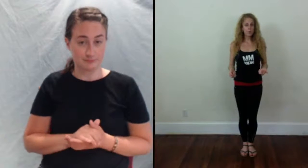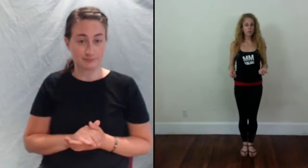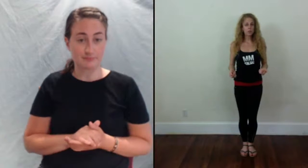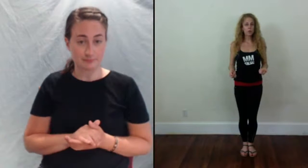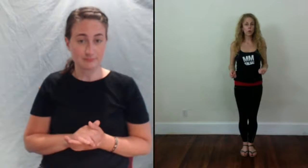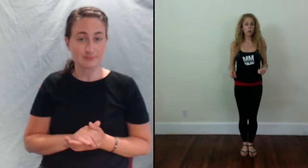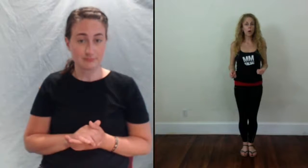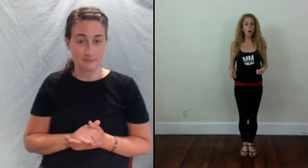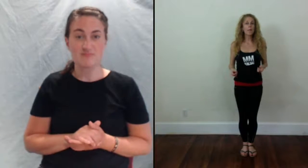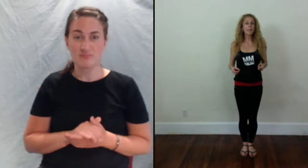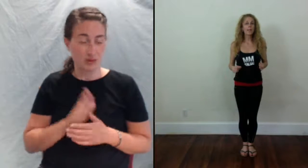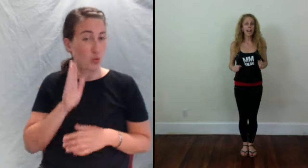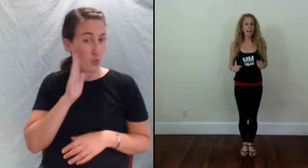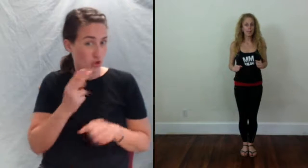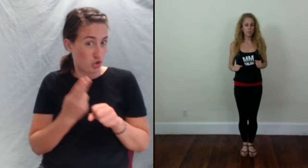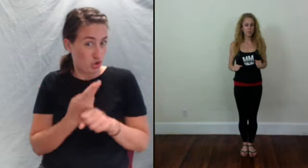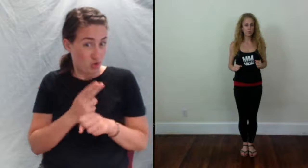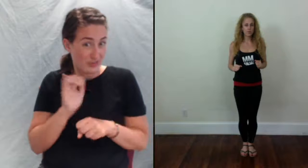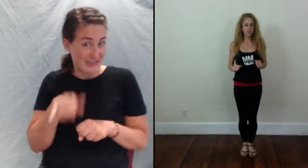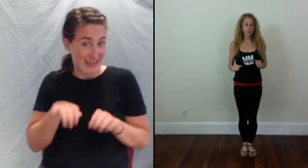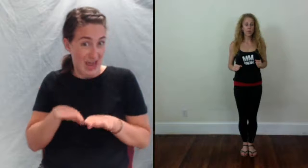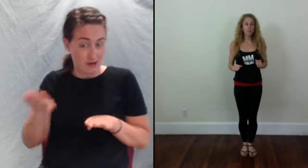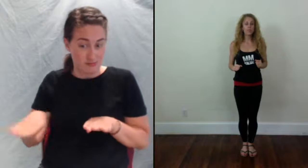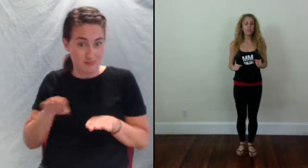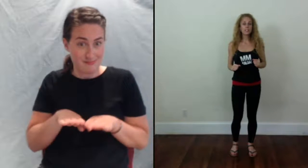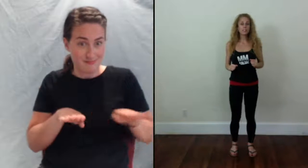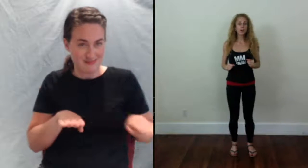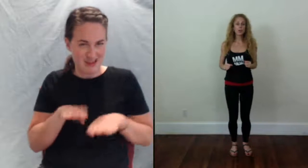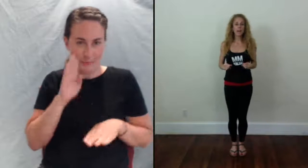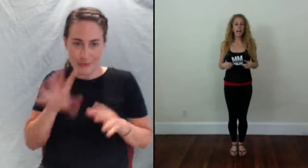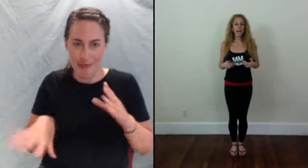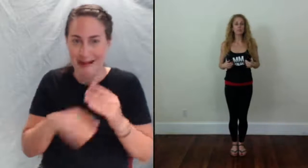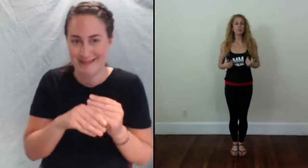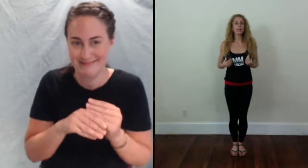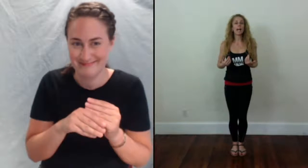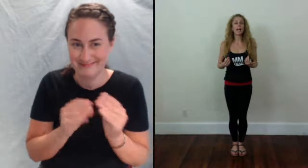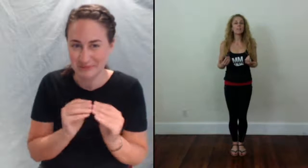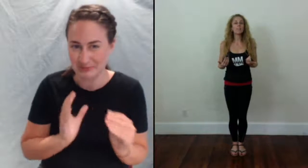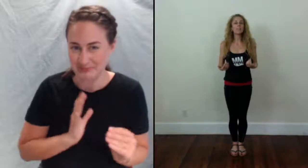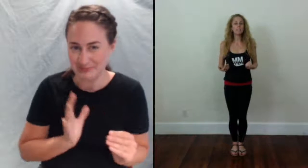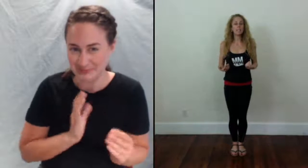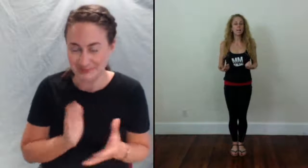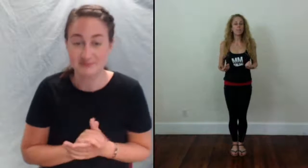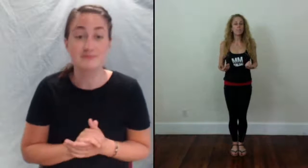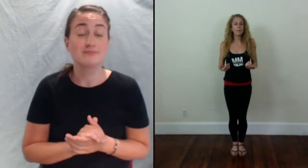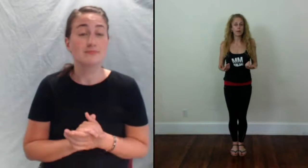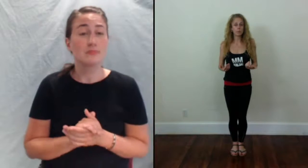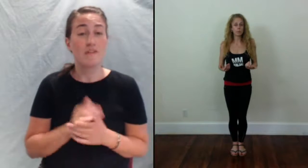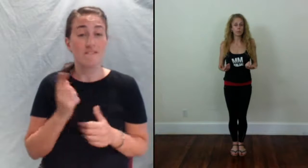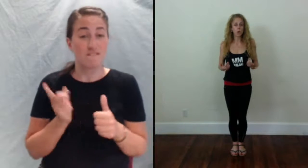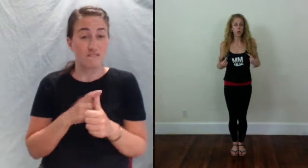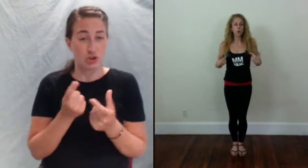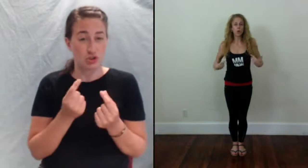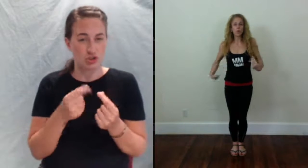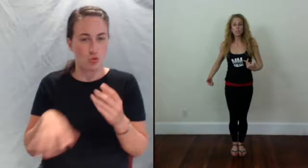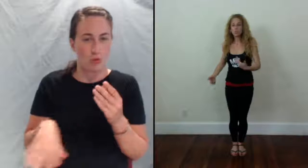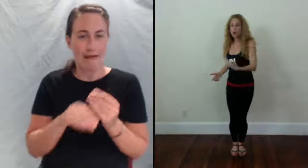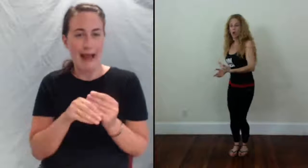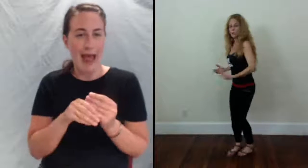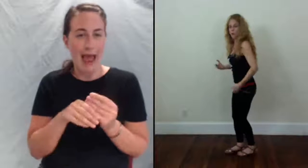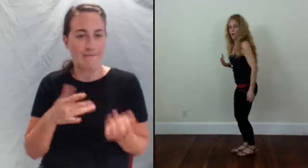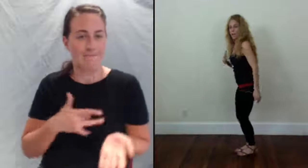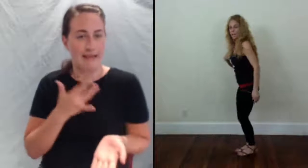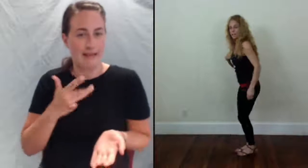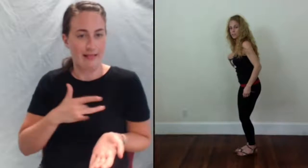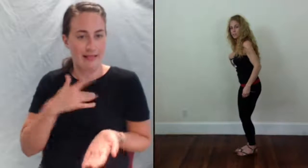the step that we're gonna use for rumba, but we're gonna add a few things. The first thing that we're going to add is we're going to add the feeling of a bounce. We're going